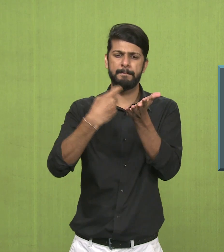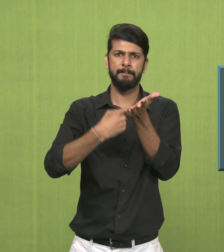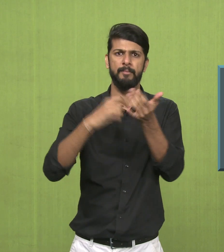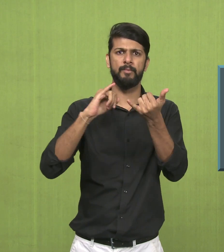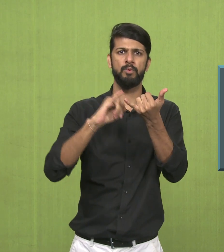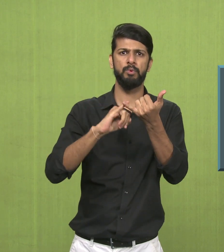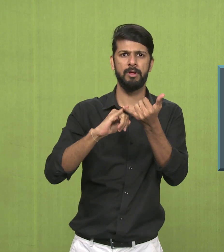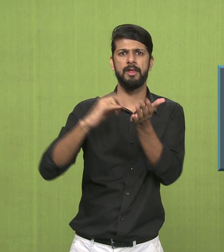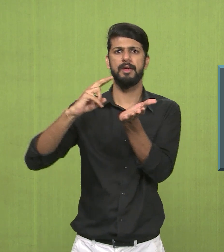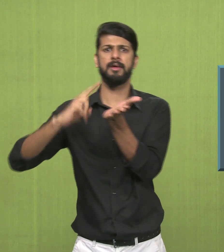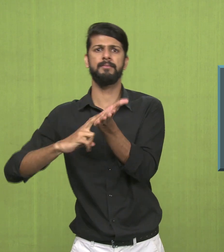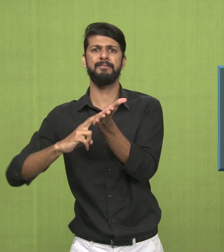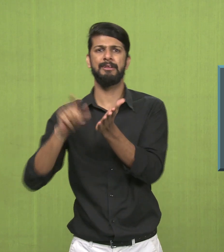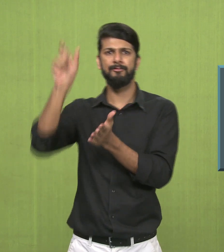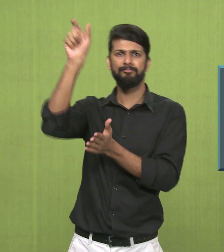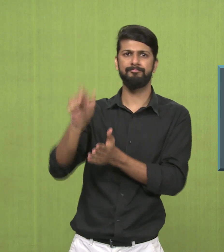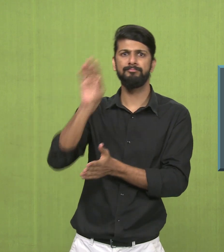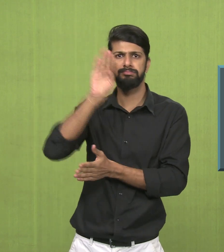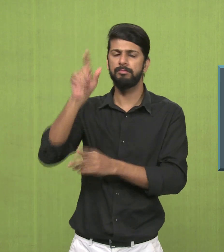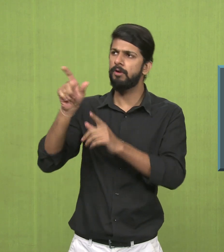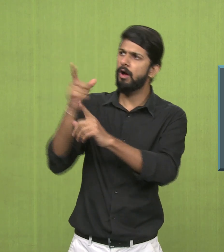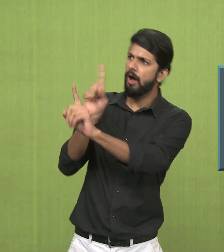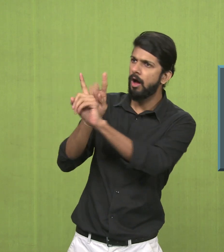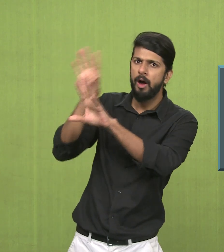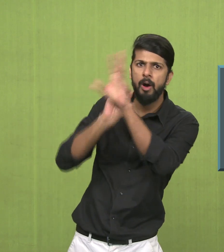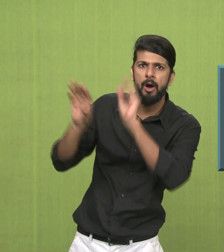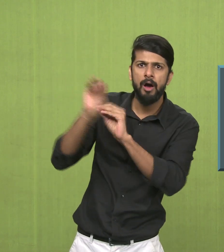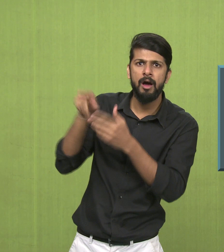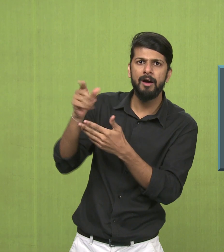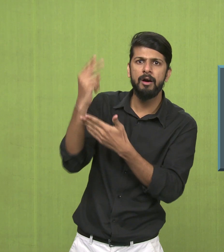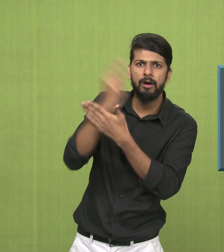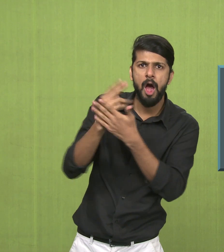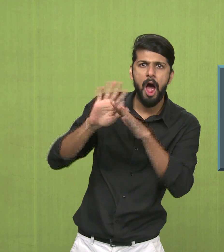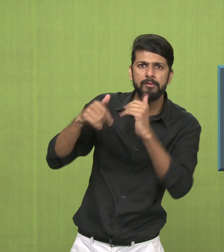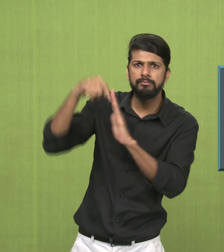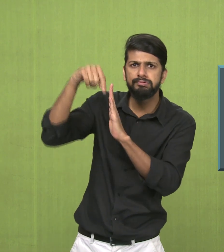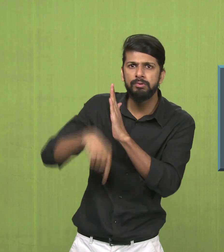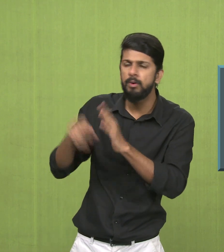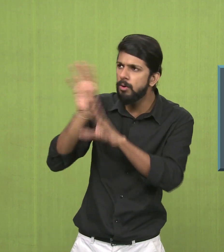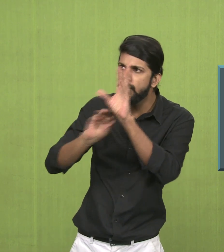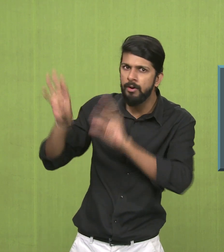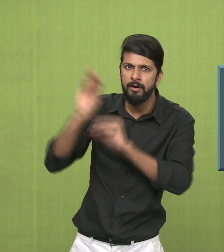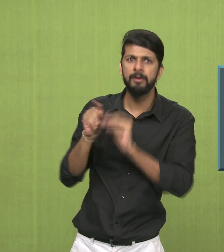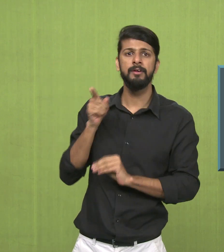named Ramaswamy Naidu, and he started his watercolor training under Ramaswamy Naidu.